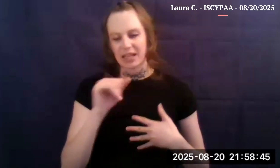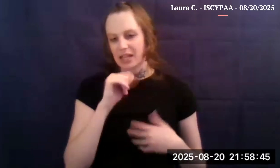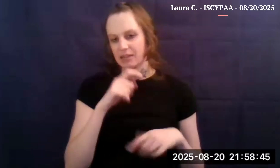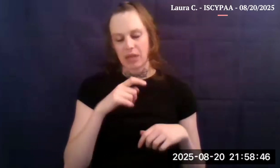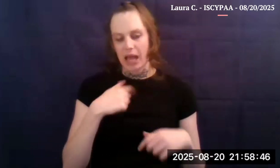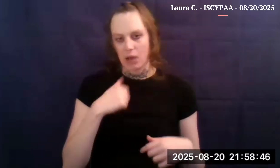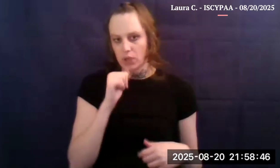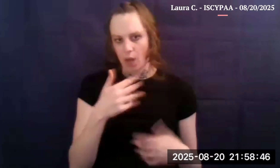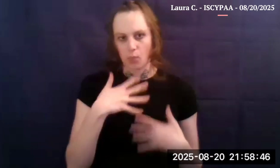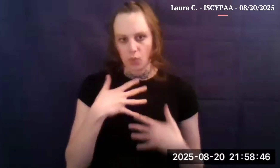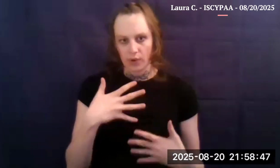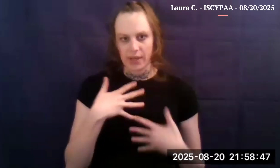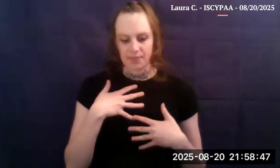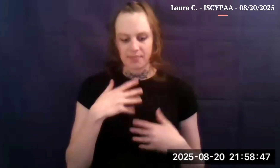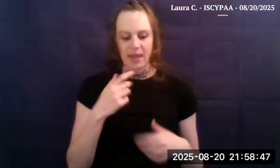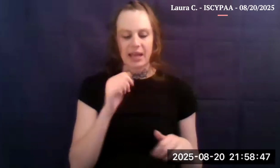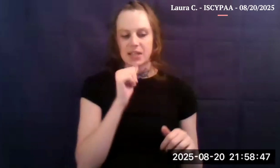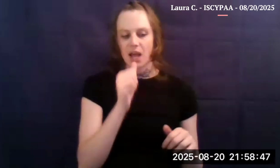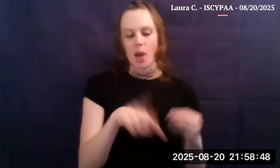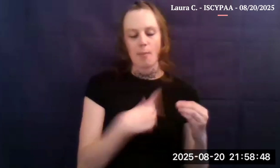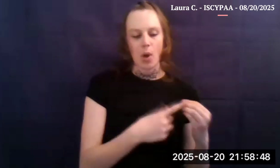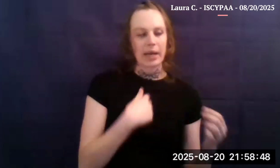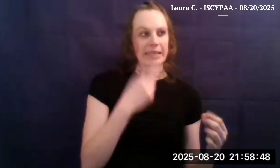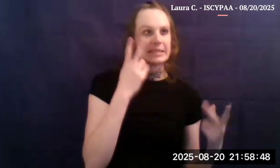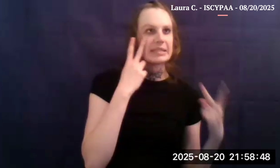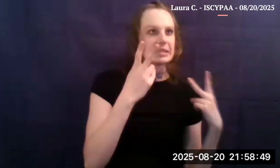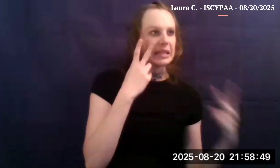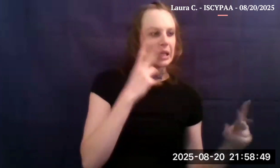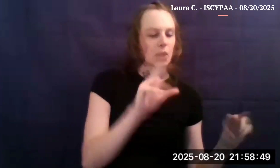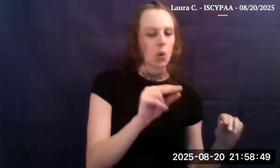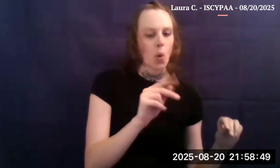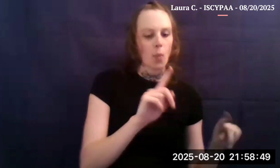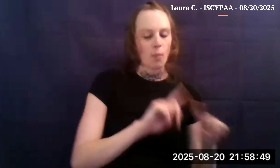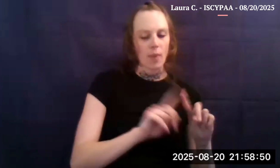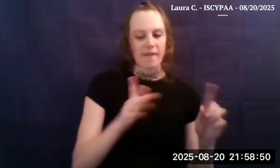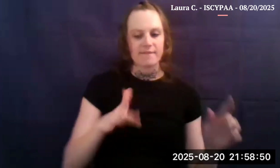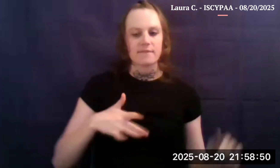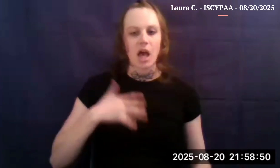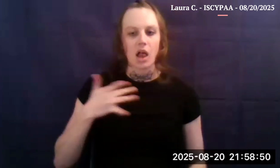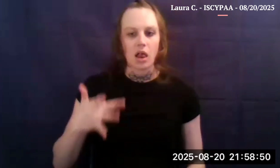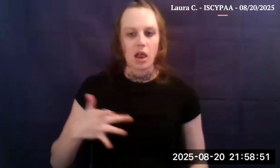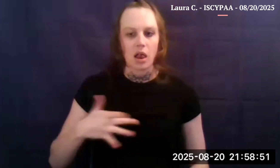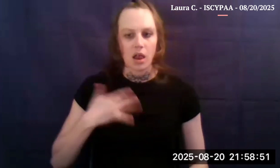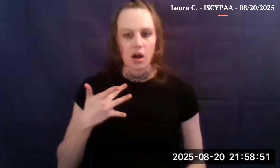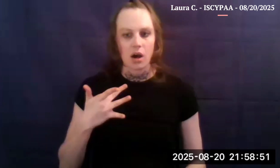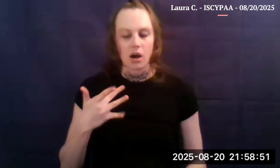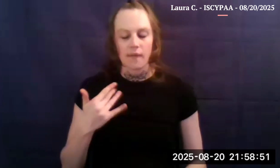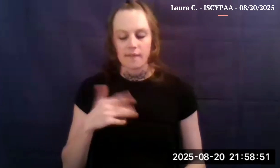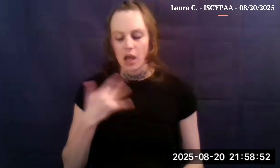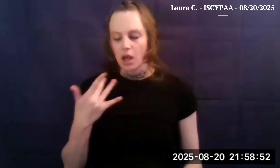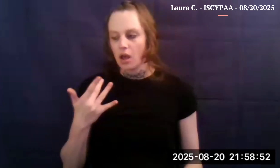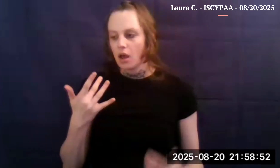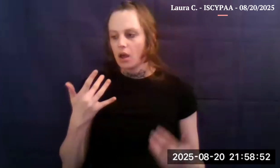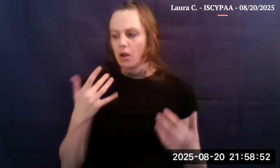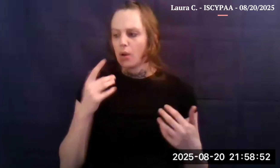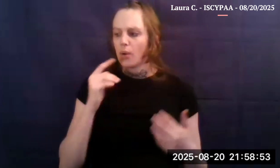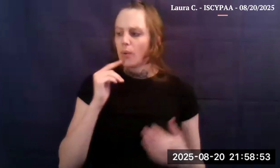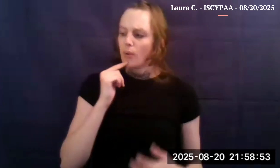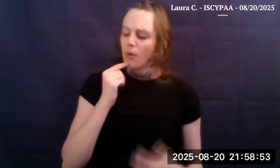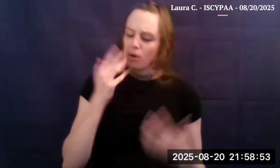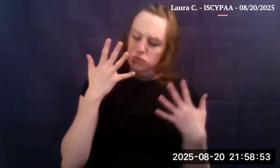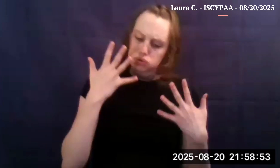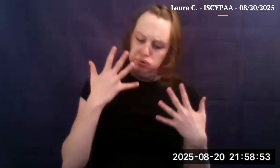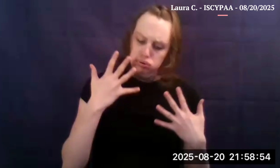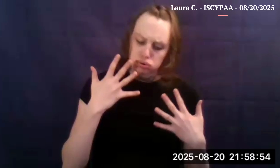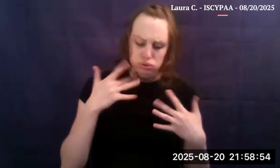so much like what I saw, but it was those feelings that I felt when I was there. Like the despair and the loneliness